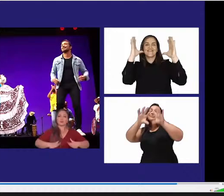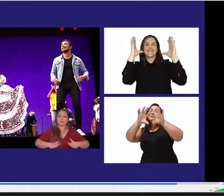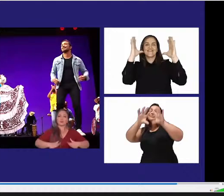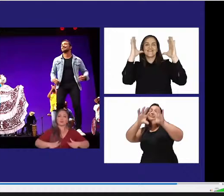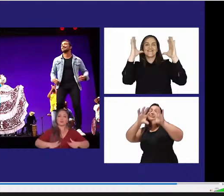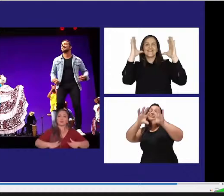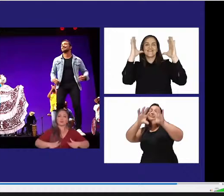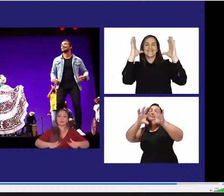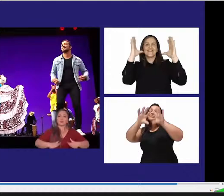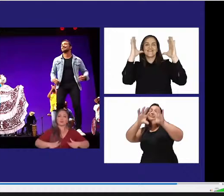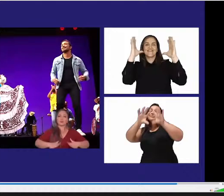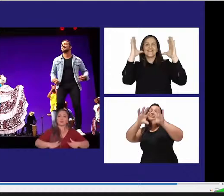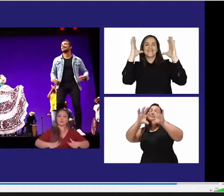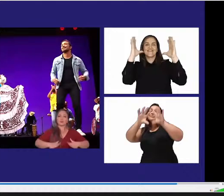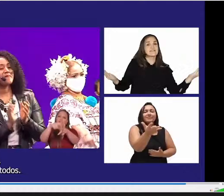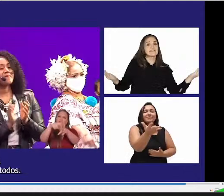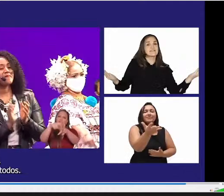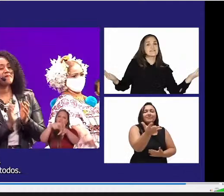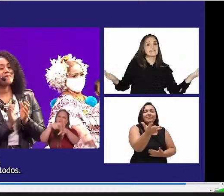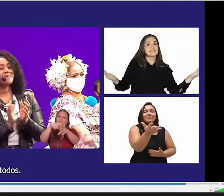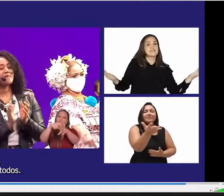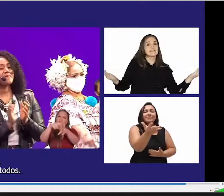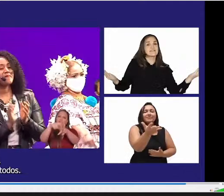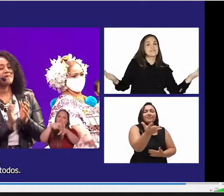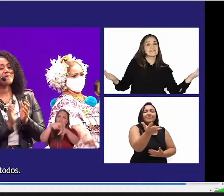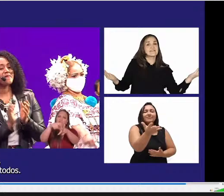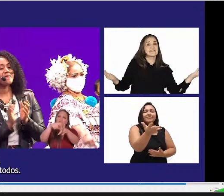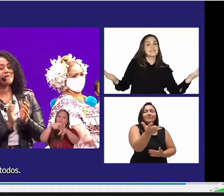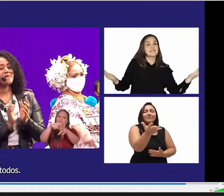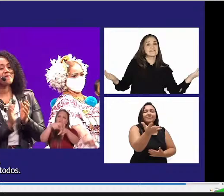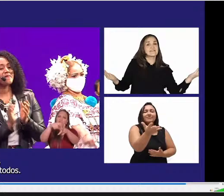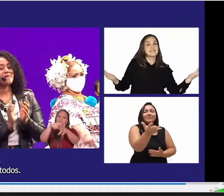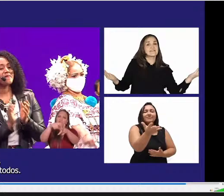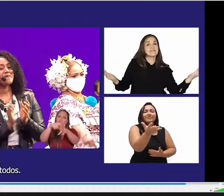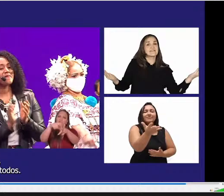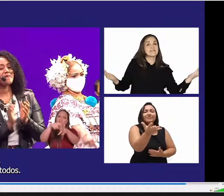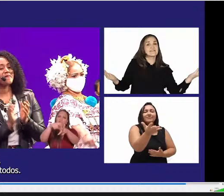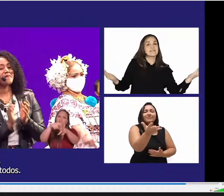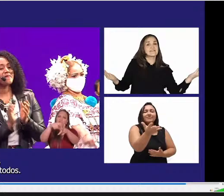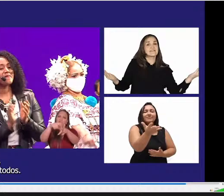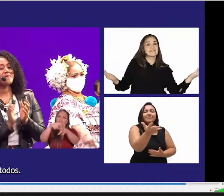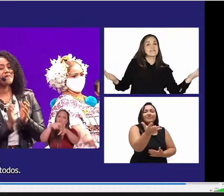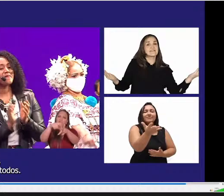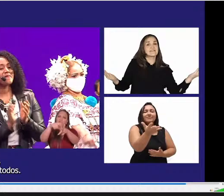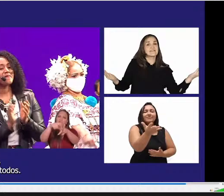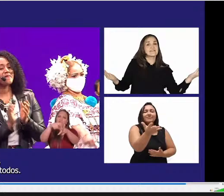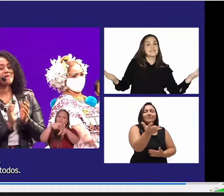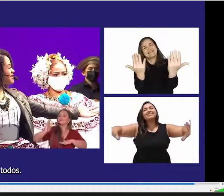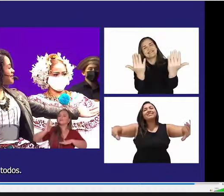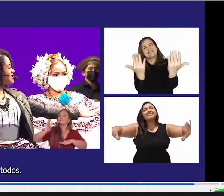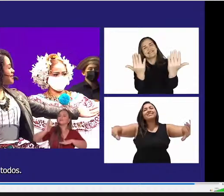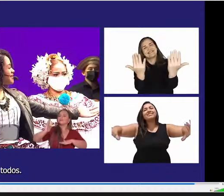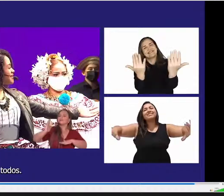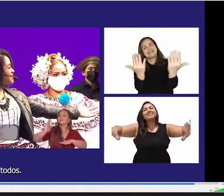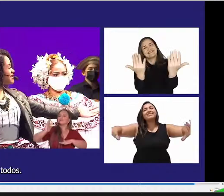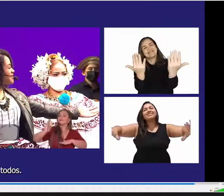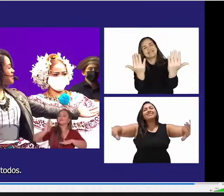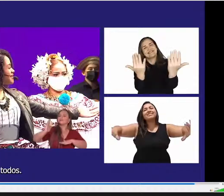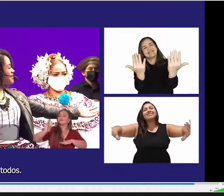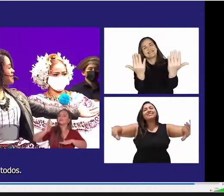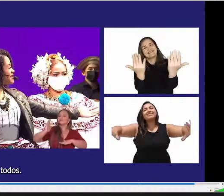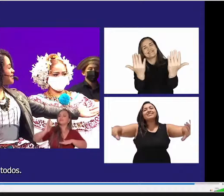i will support you if we put differences aside we will have a world for everyone